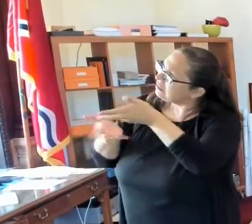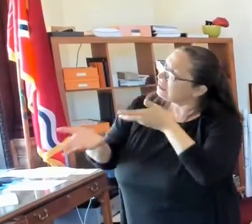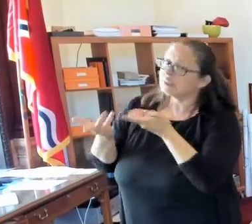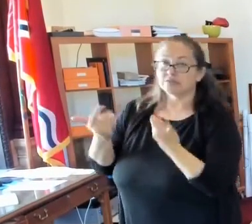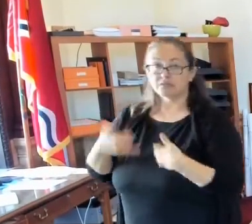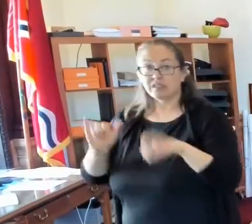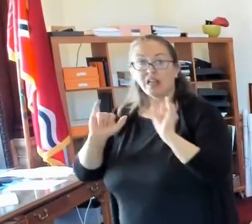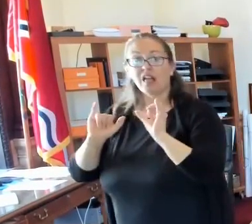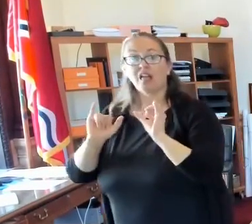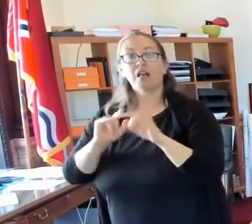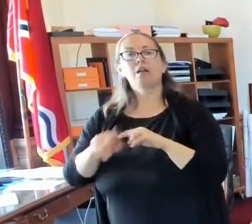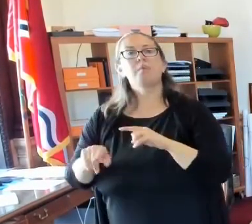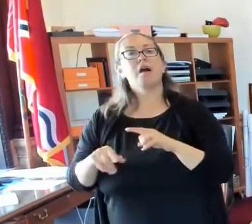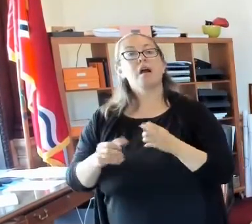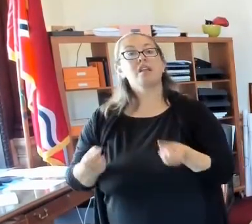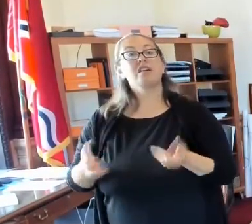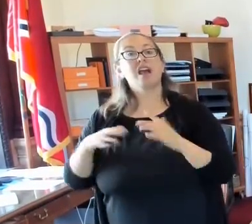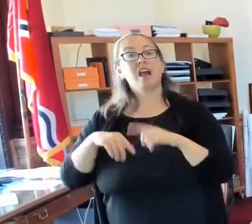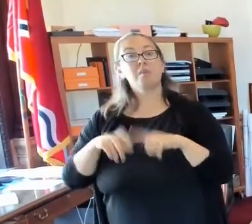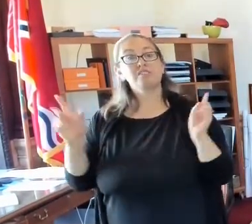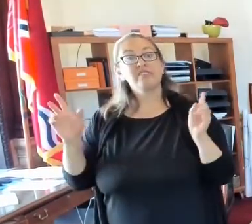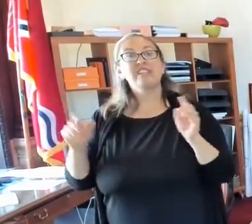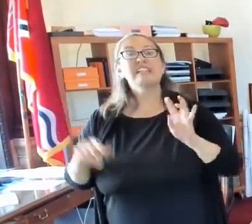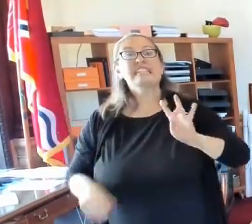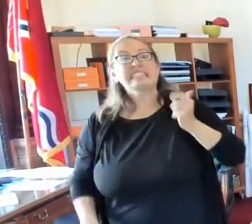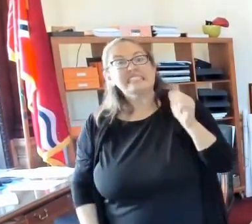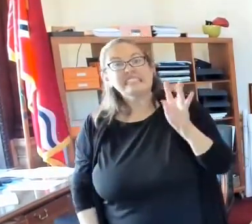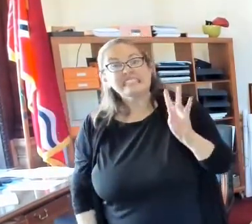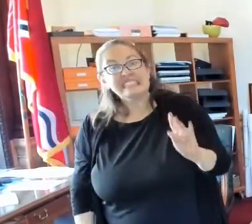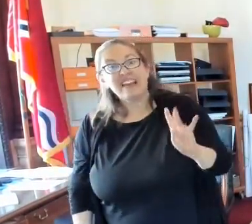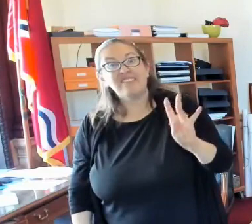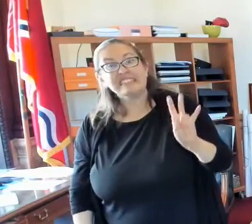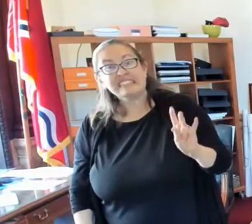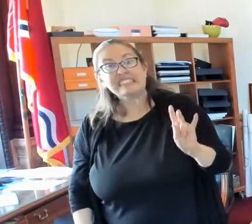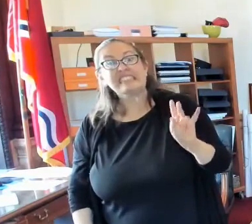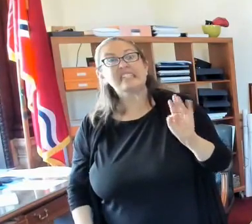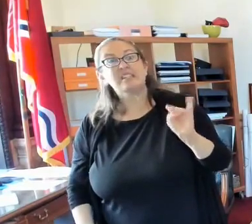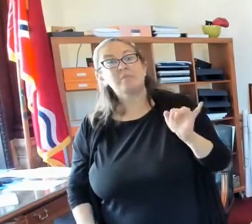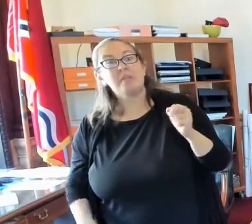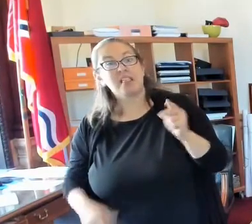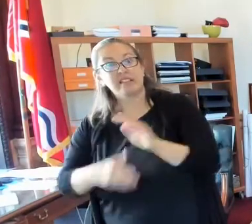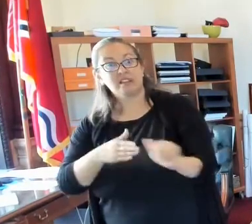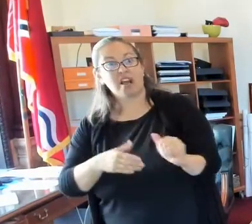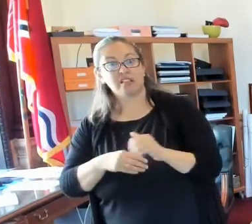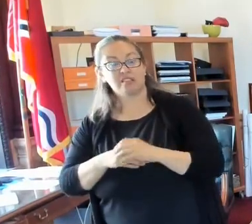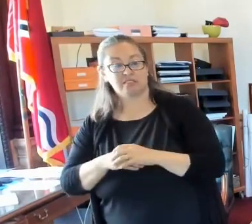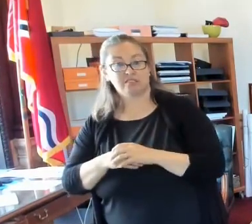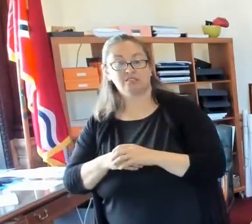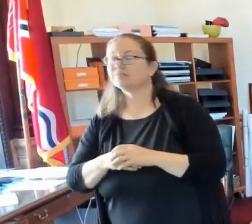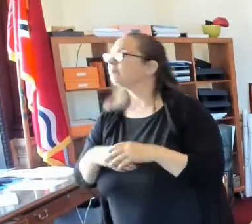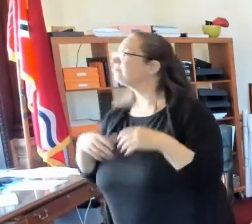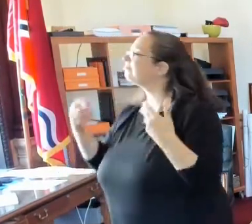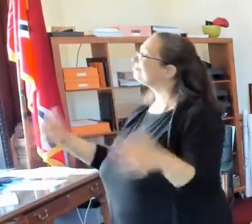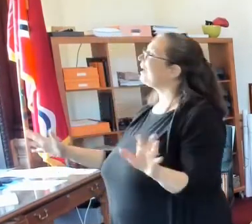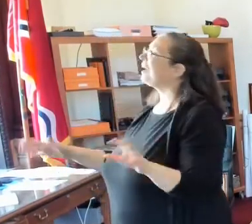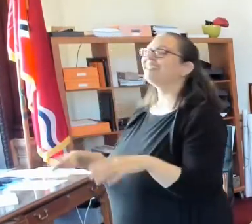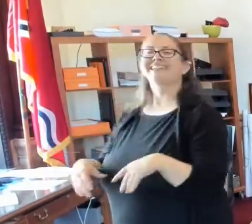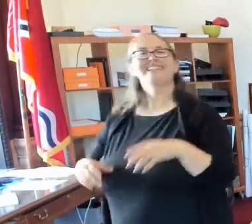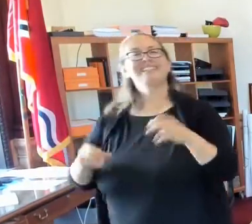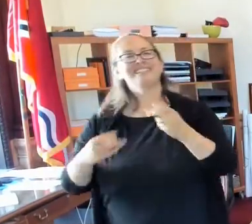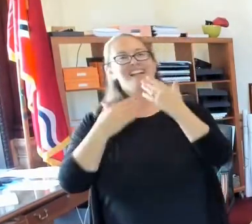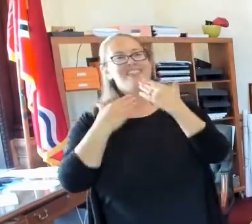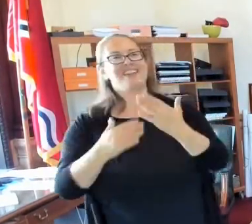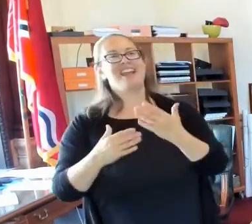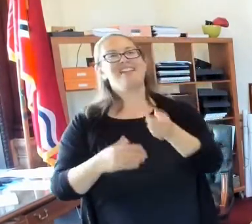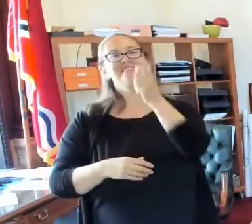know, the difference was $17 million. So that's it for today, Mayor. That's it. Thank you all. Thanks for hanging